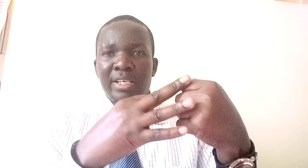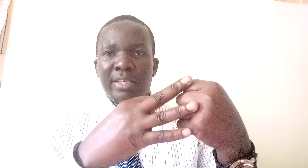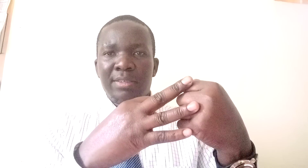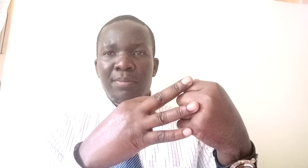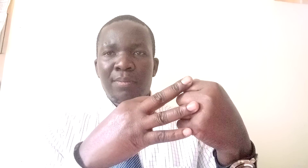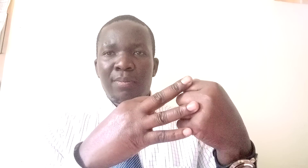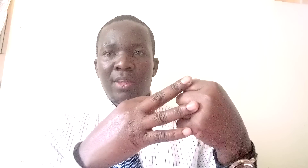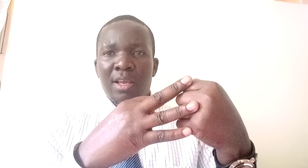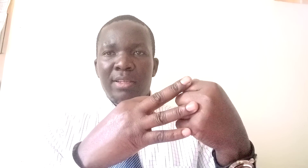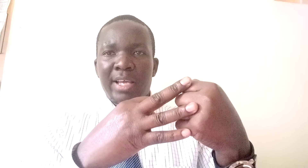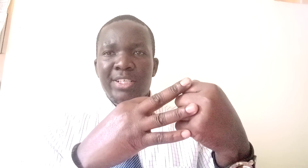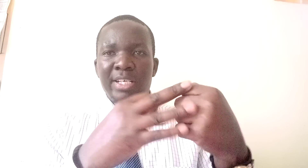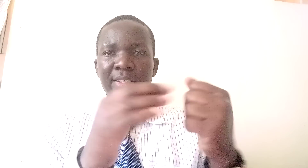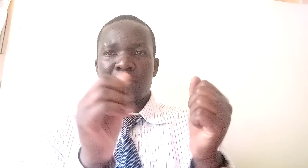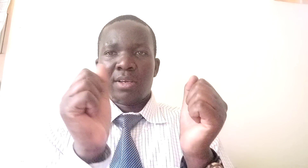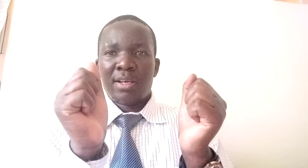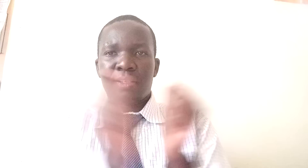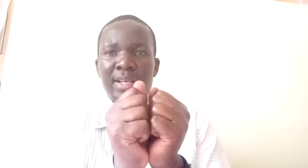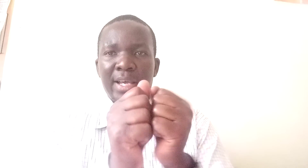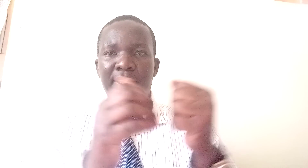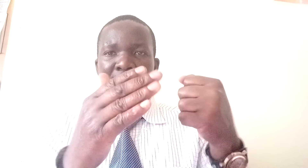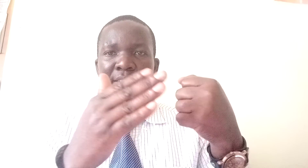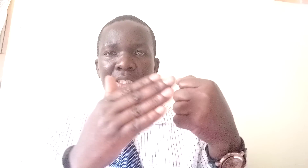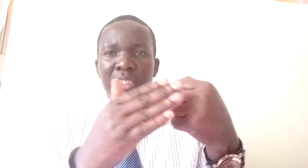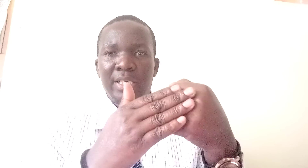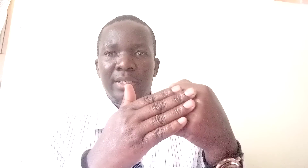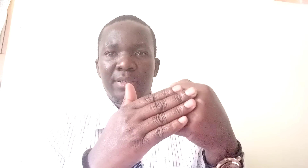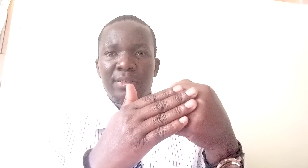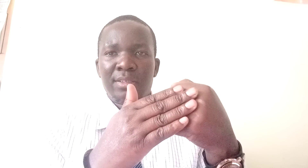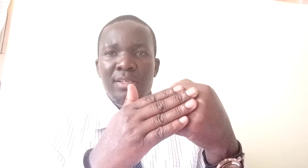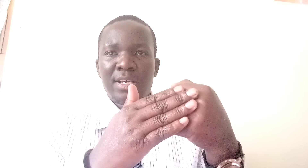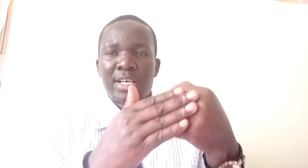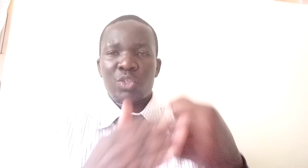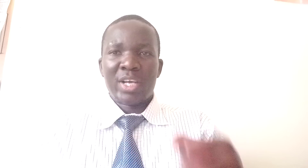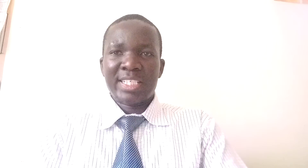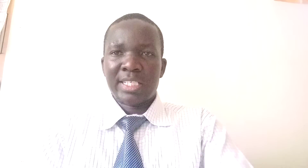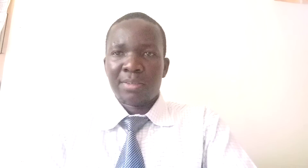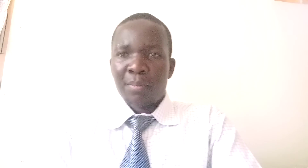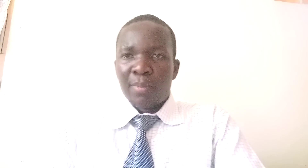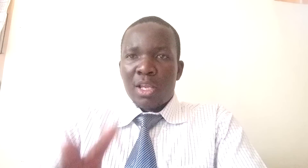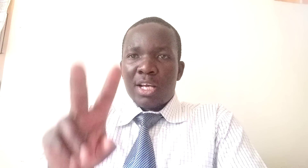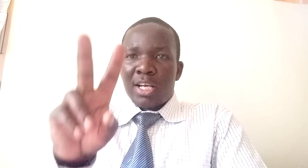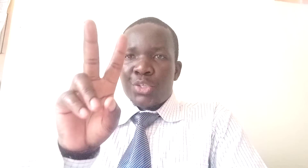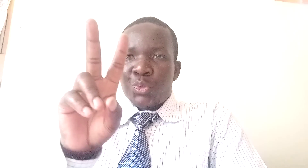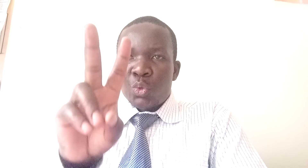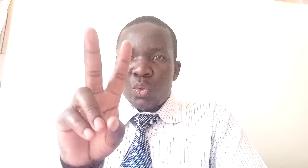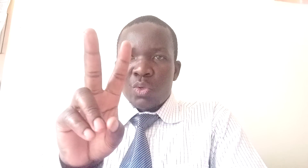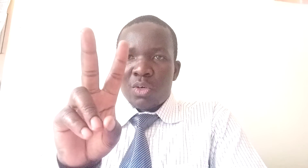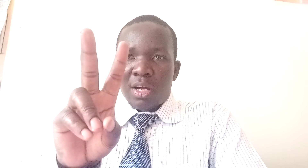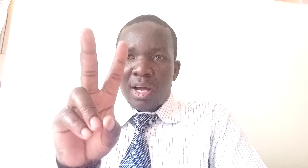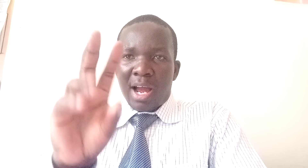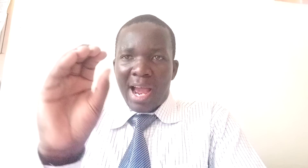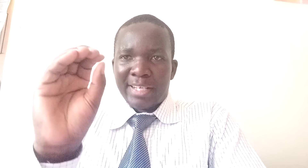18, 19, 19, 20, 2 and